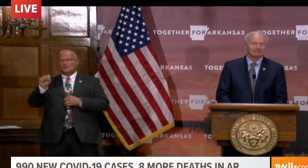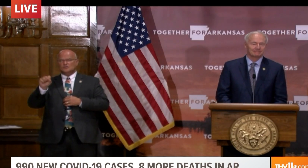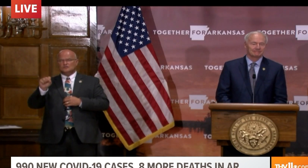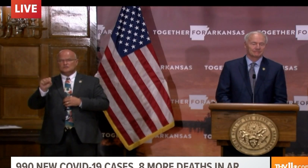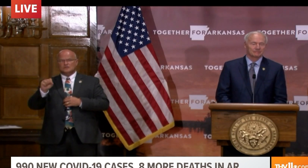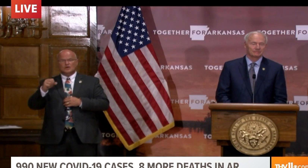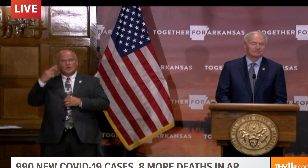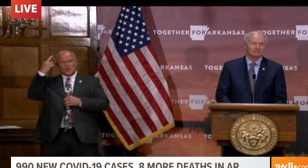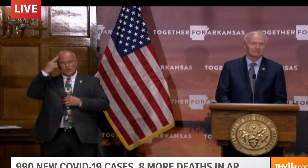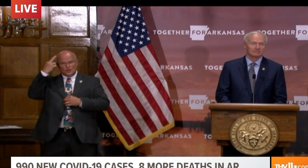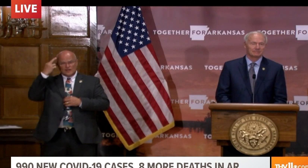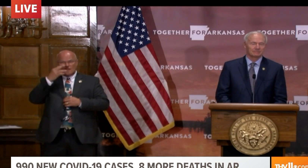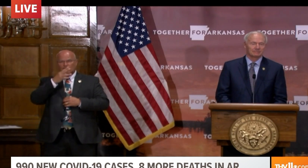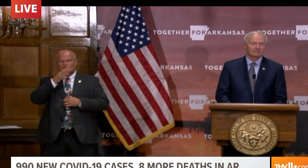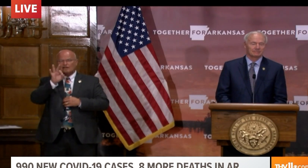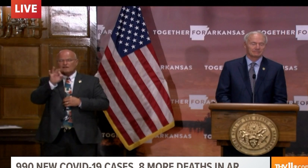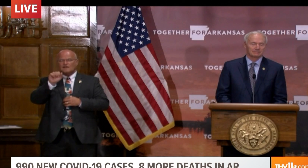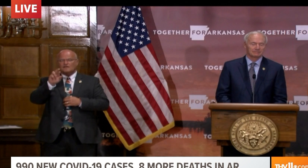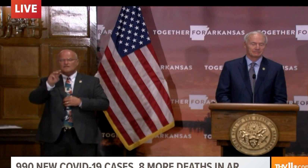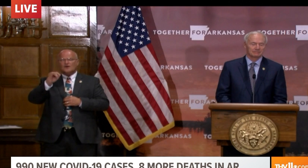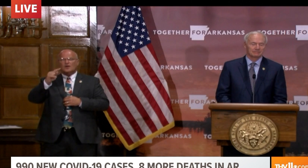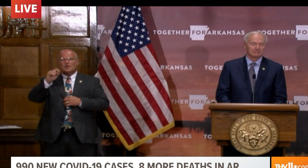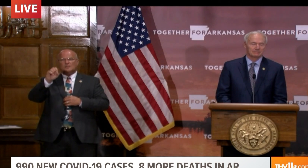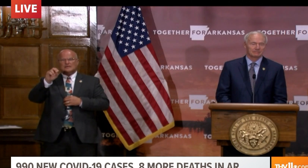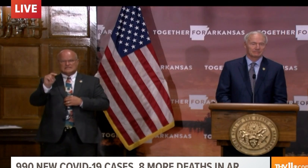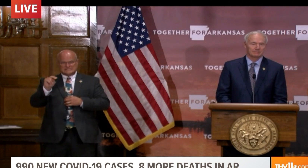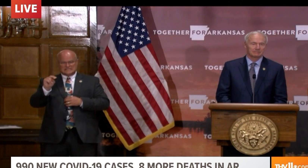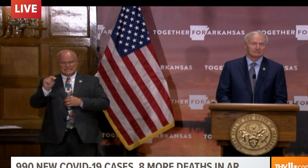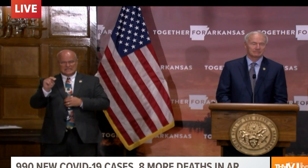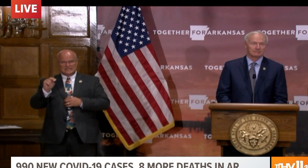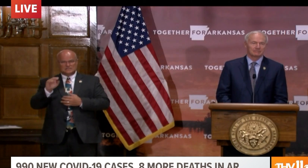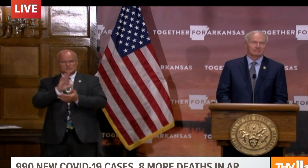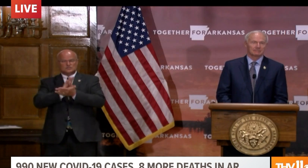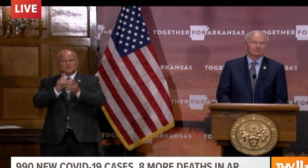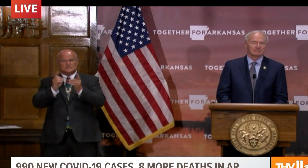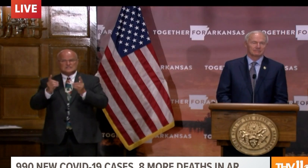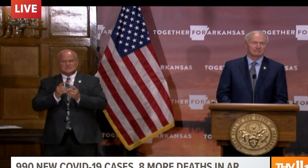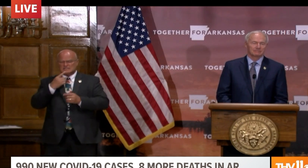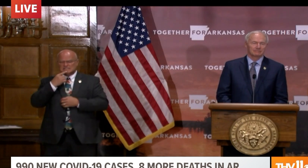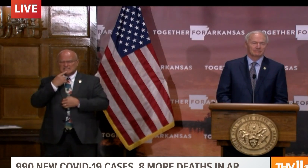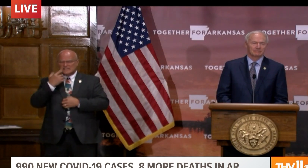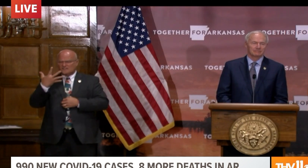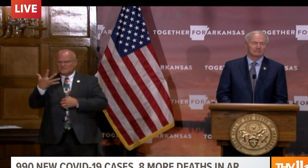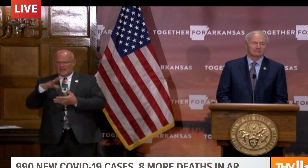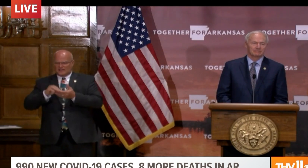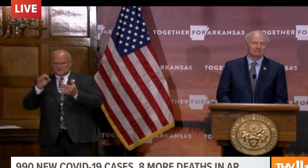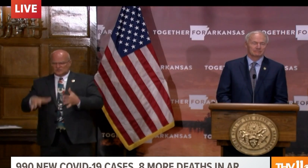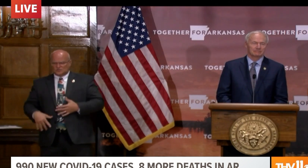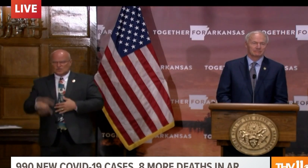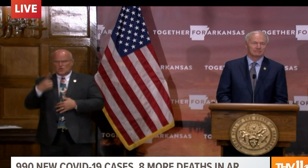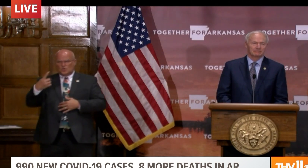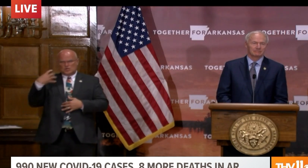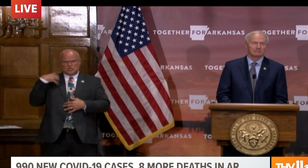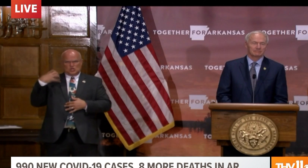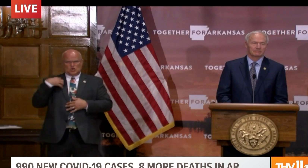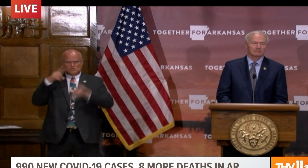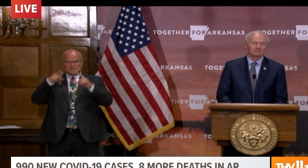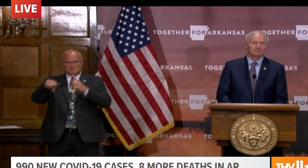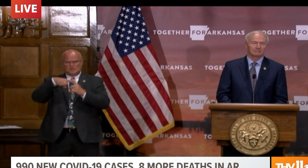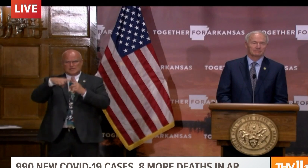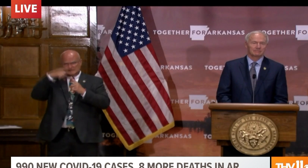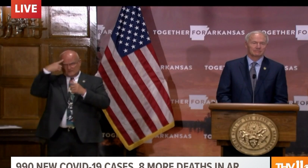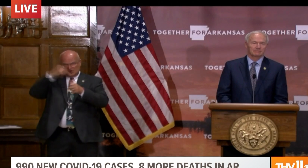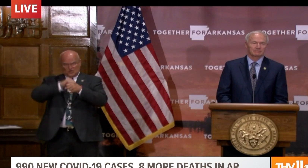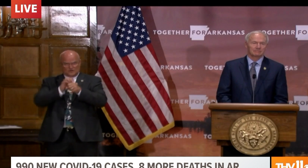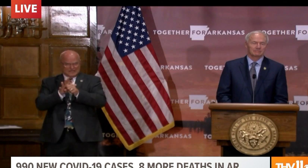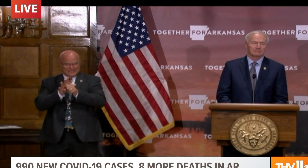Recently, the Farmington School District released that 5 students and 1 coach has tested positive for